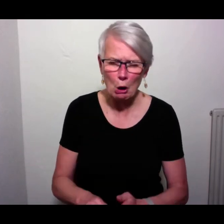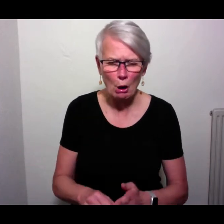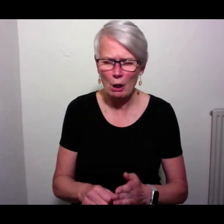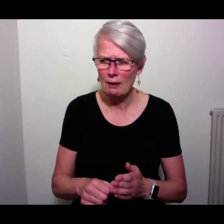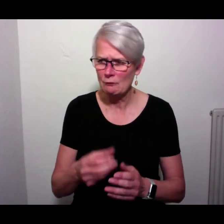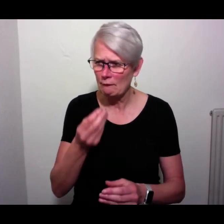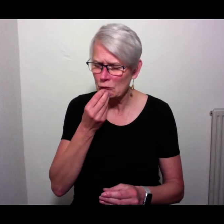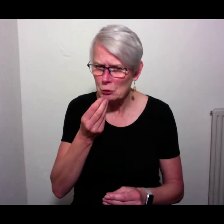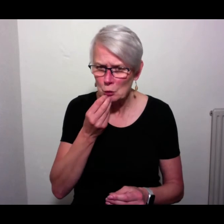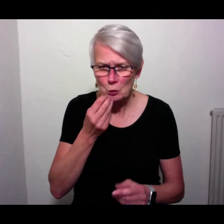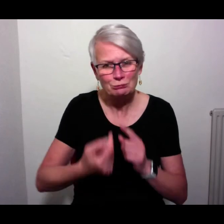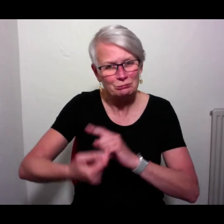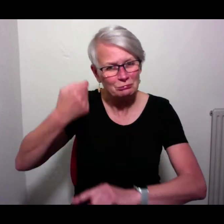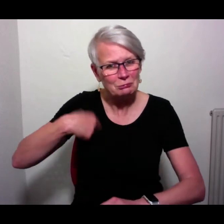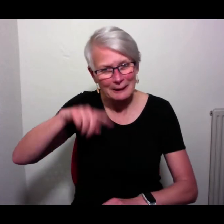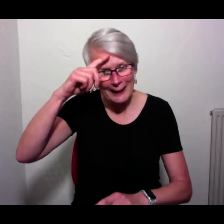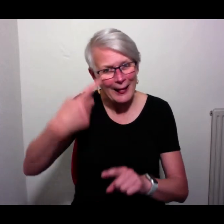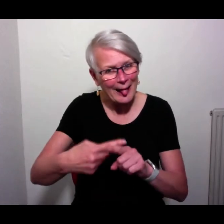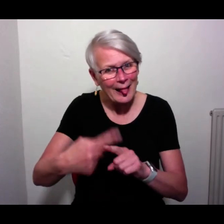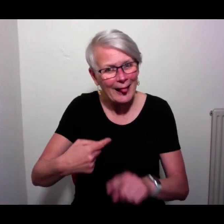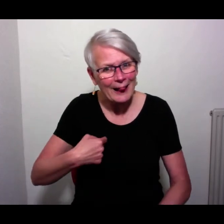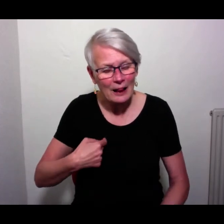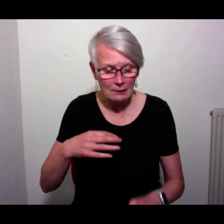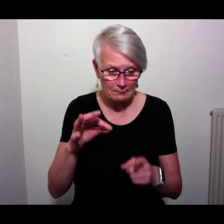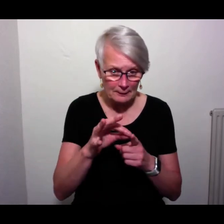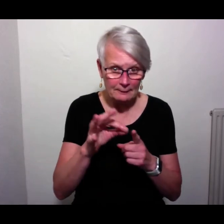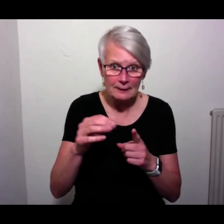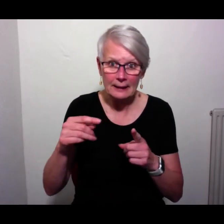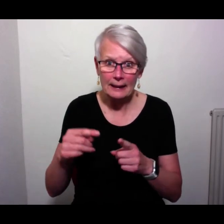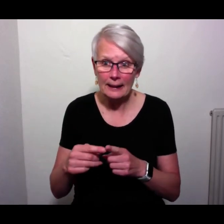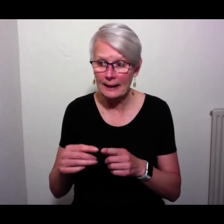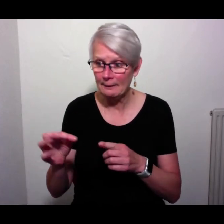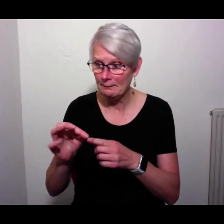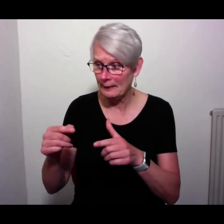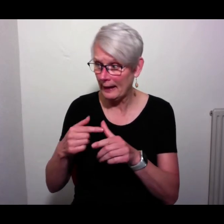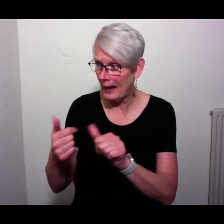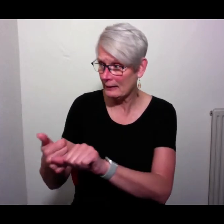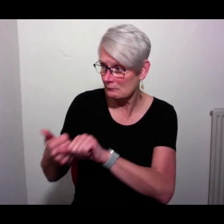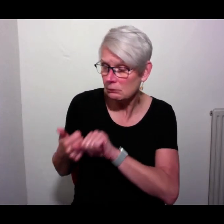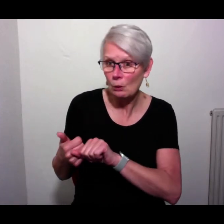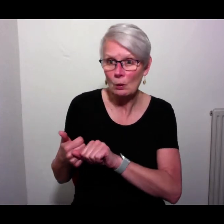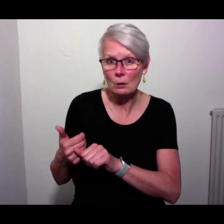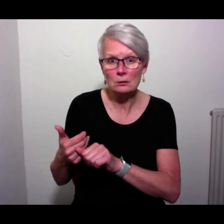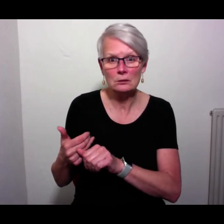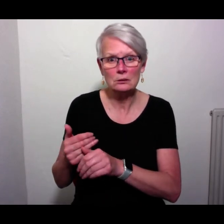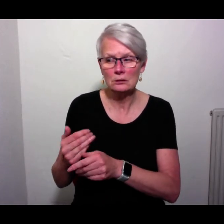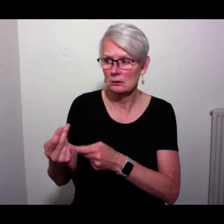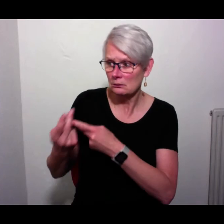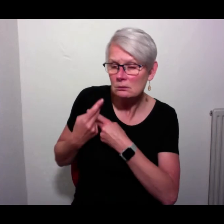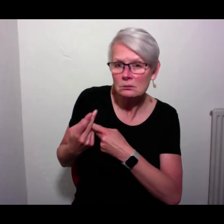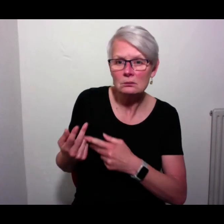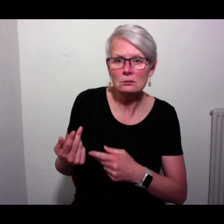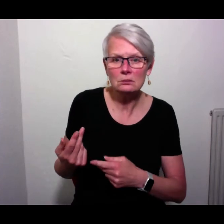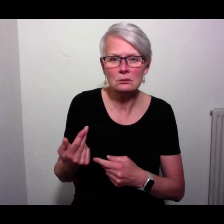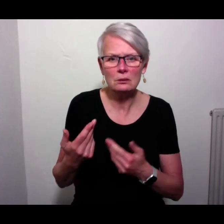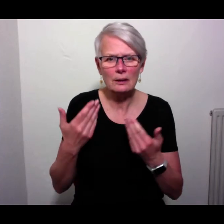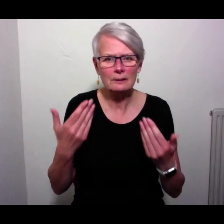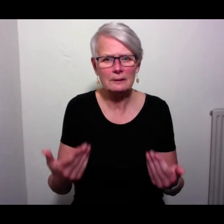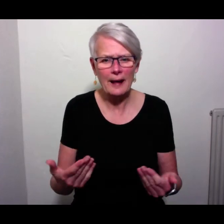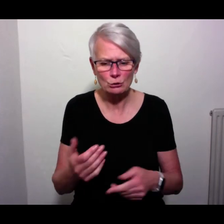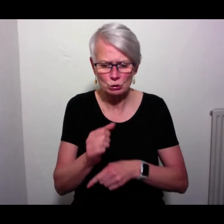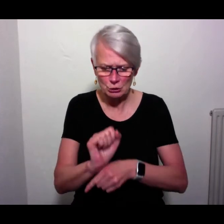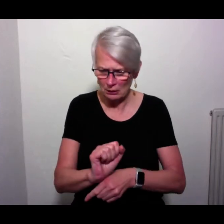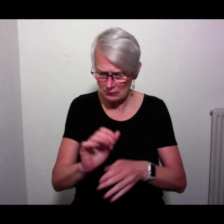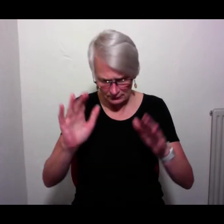basic supplies at the beginning when I was ill, PPE for PAs to keep me safe, and now shielding is completely